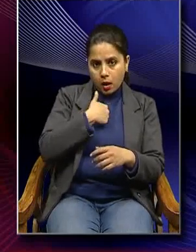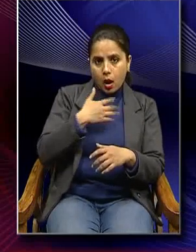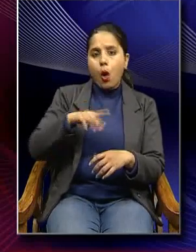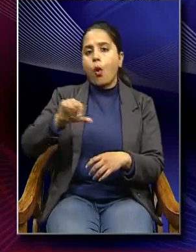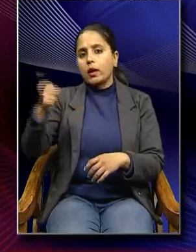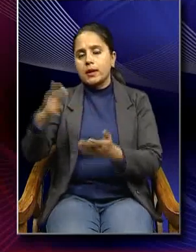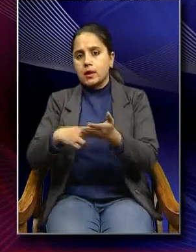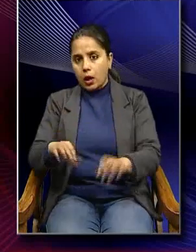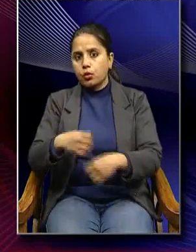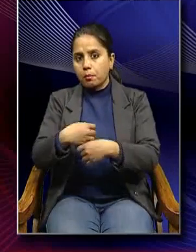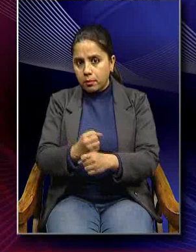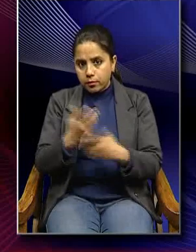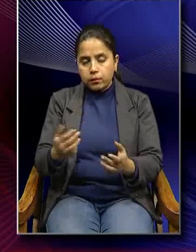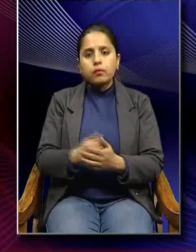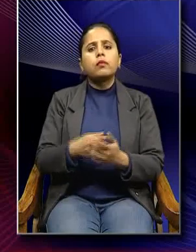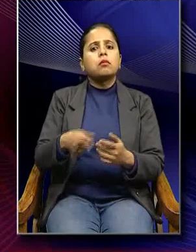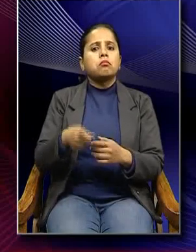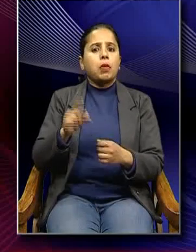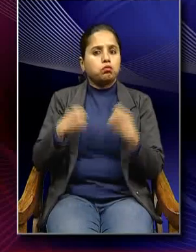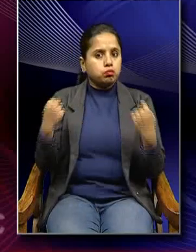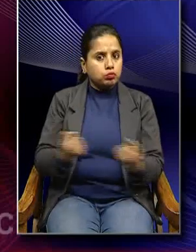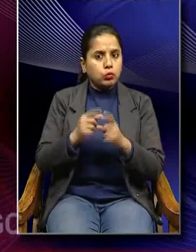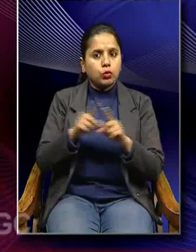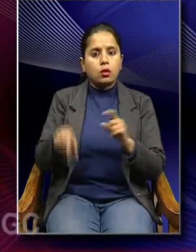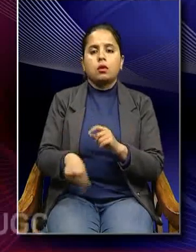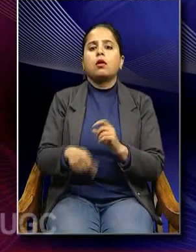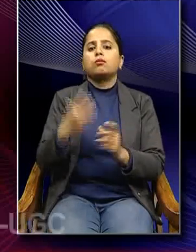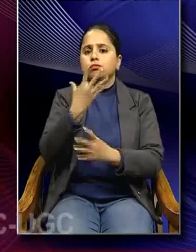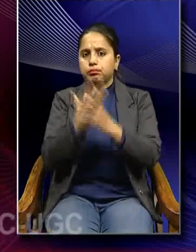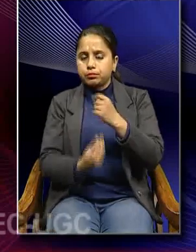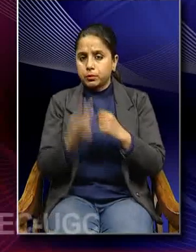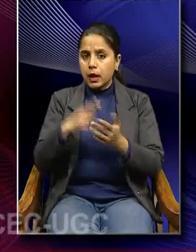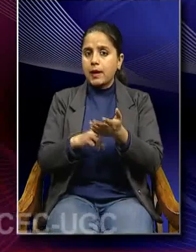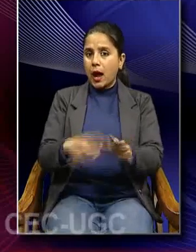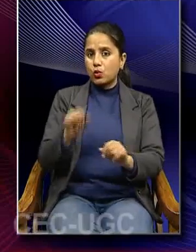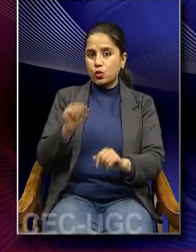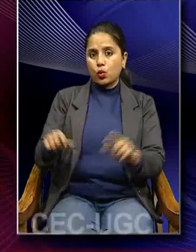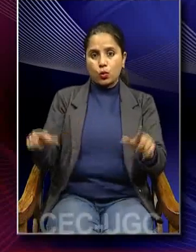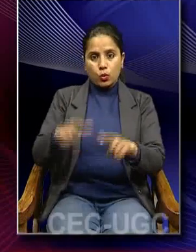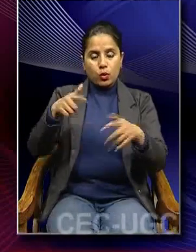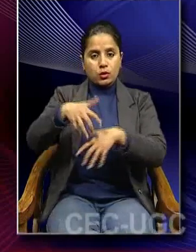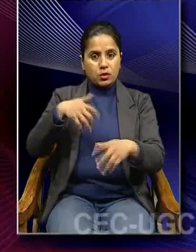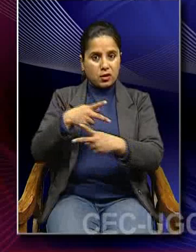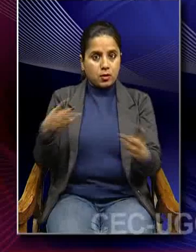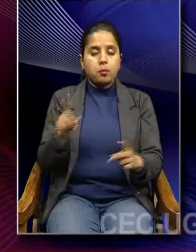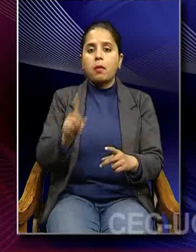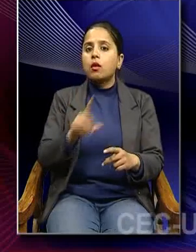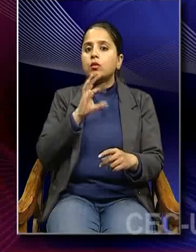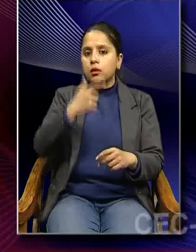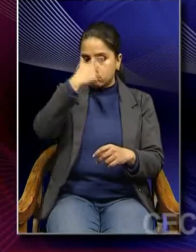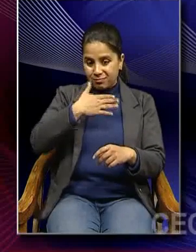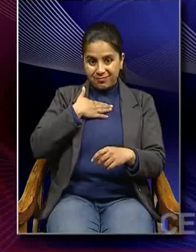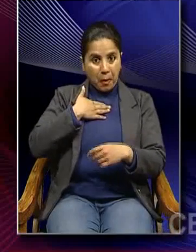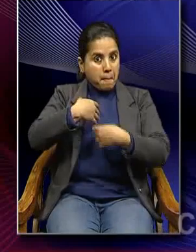capital. An action that depletes natural capital but enhances the man-made